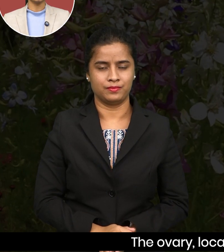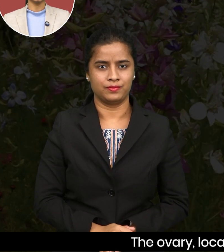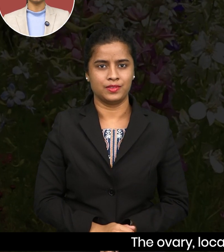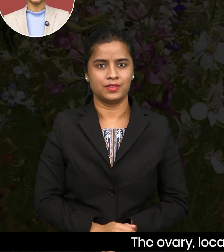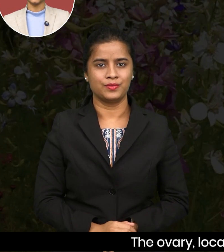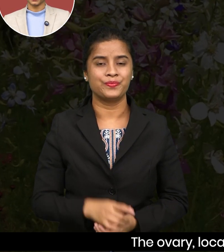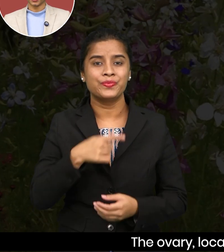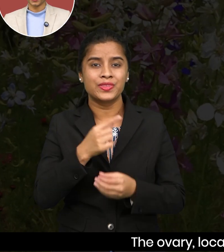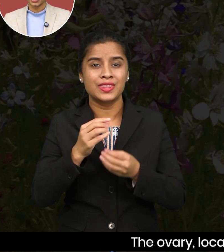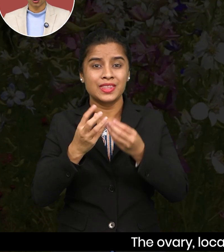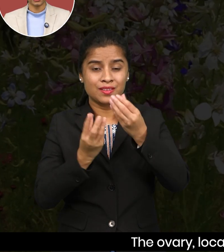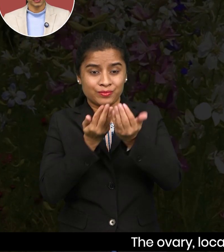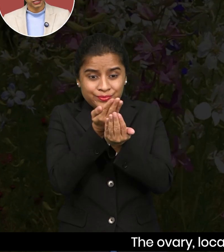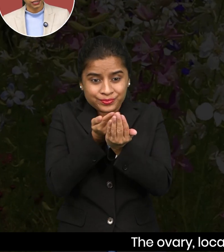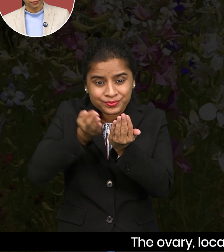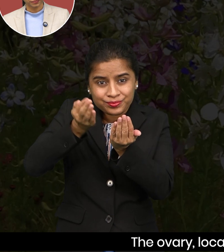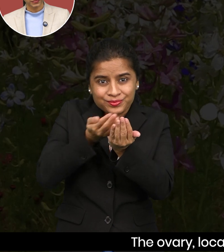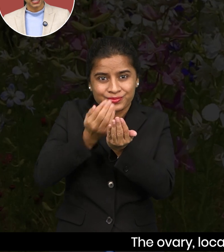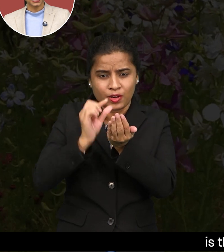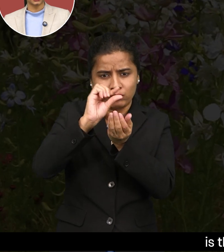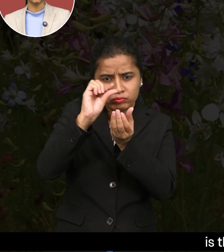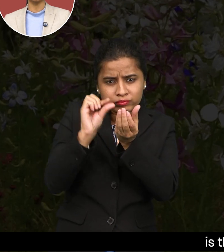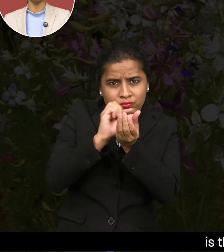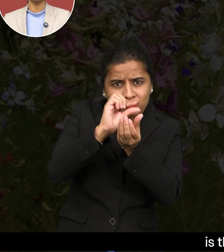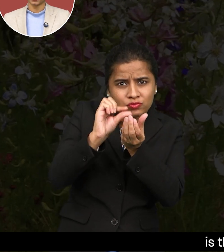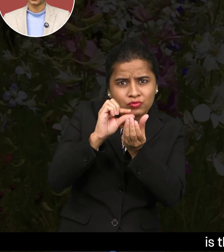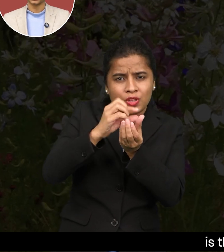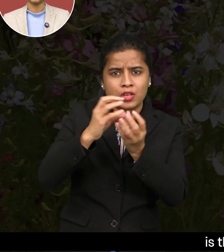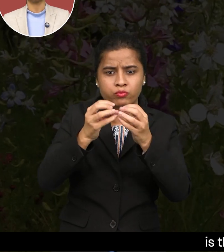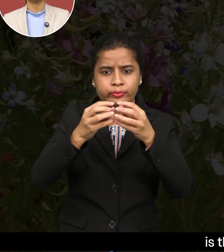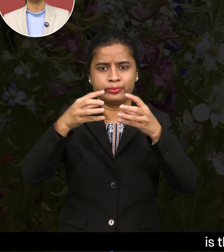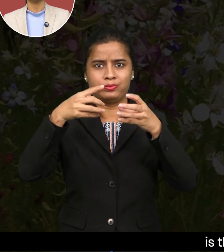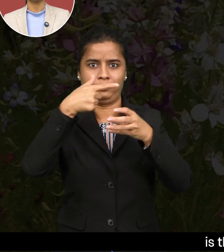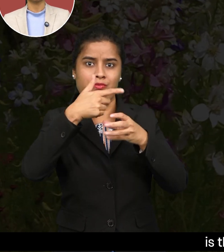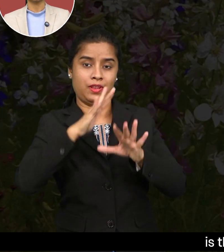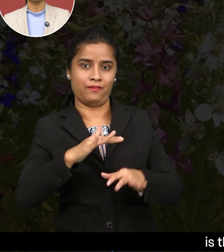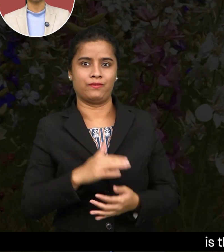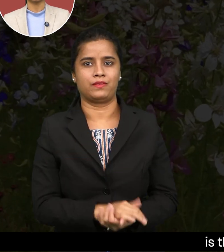The ovary located at the base of the pistil is the swollen part.